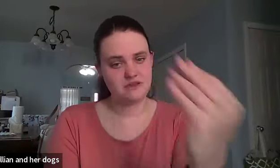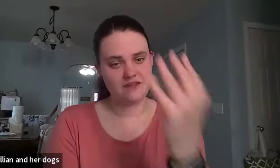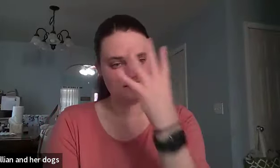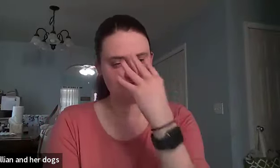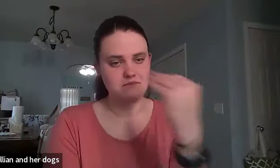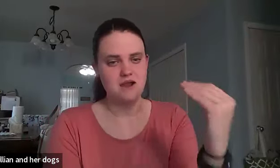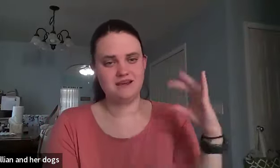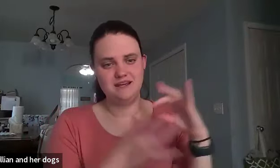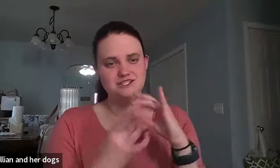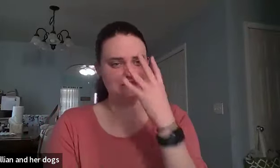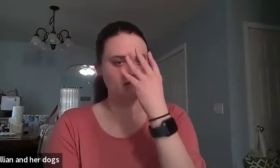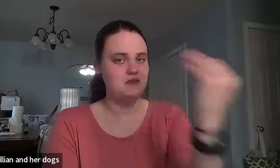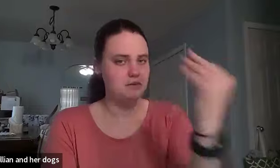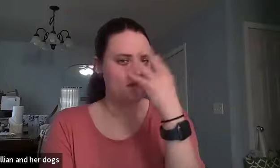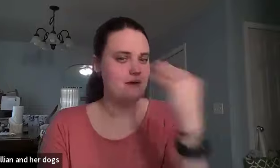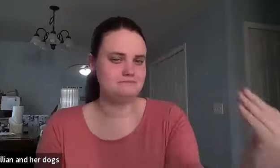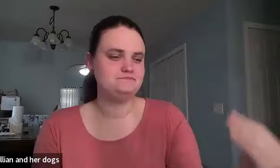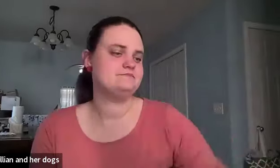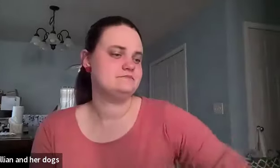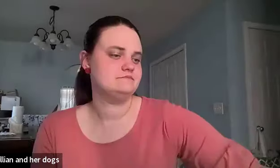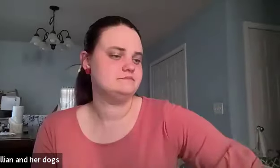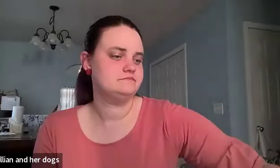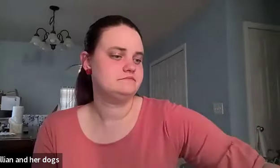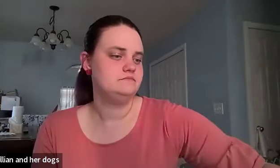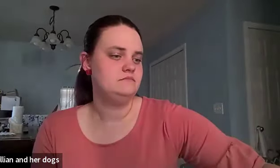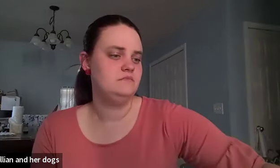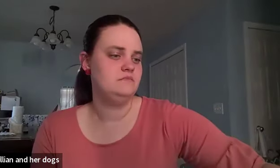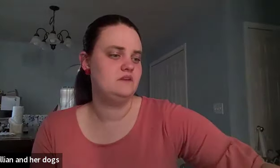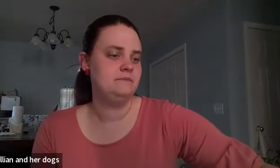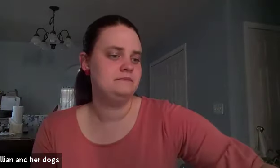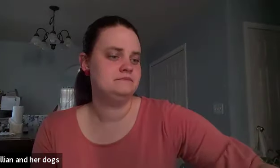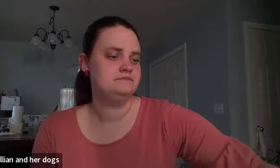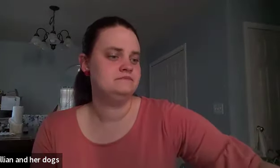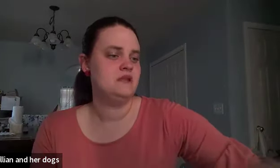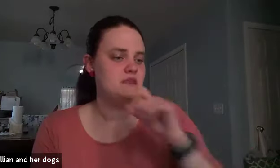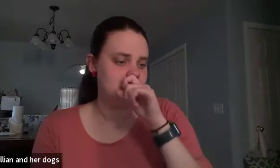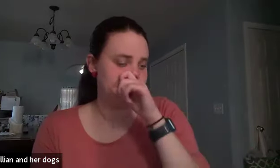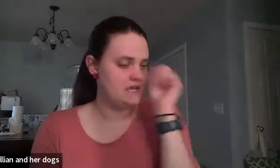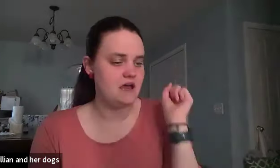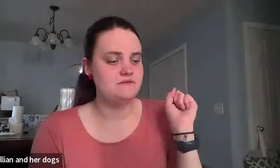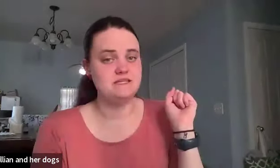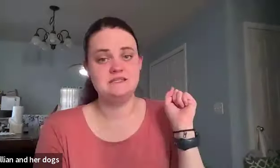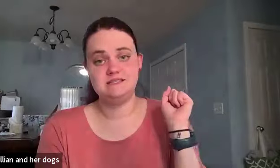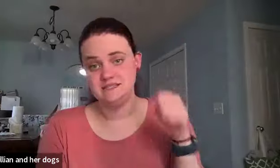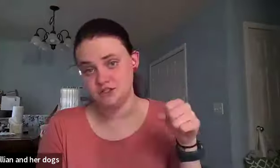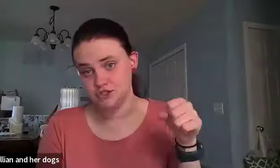I think that's always like my connection is like, think about that. Okay. The next one we have is